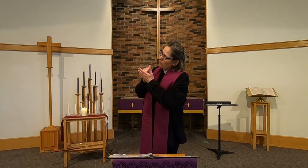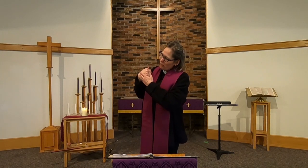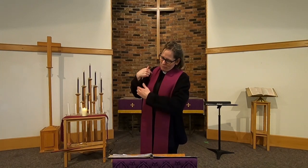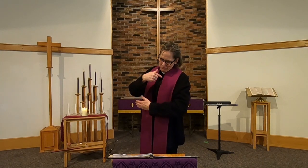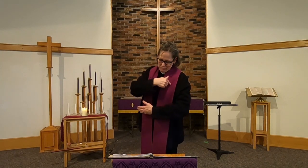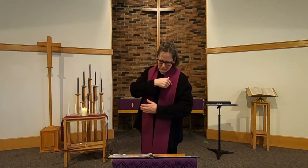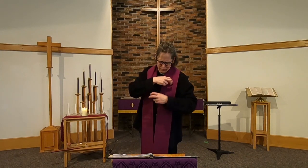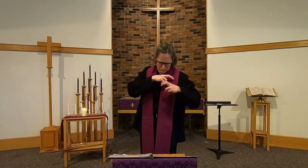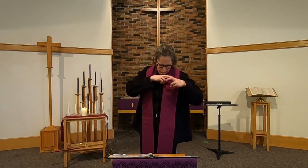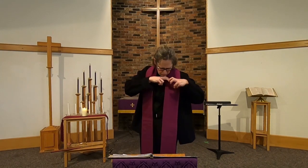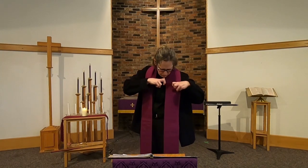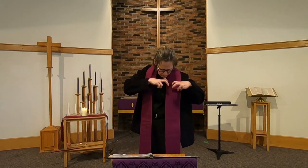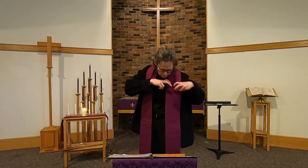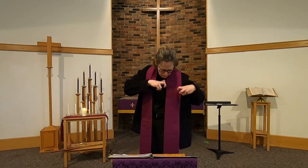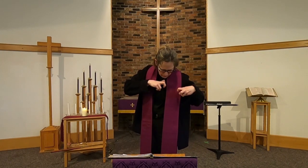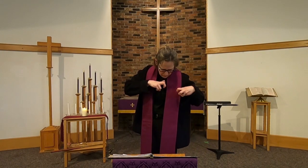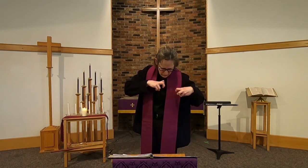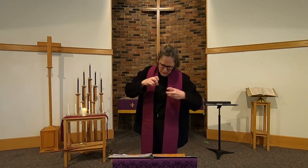Help us to look within